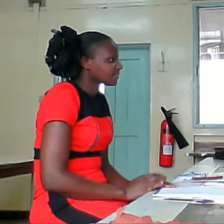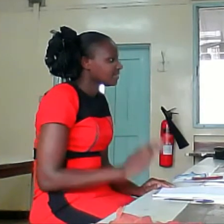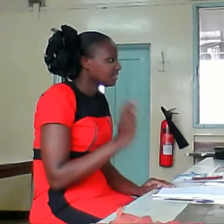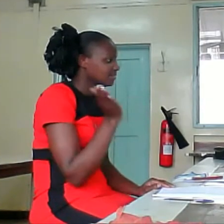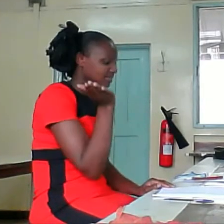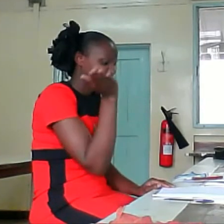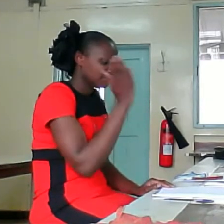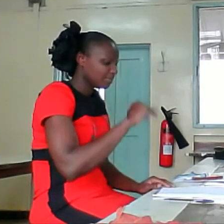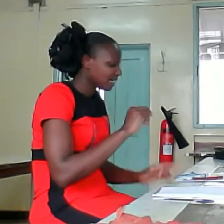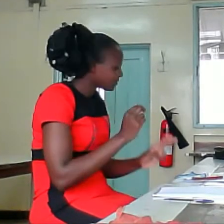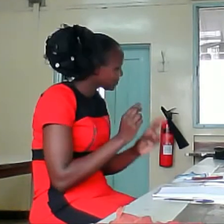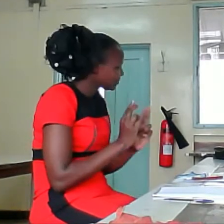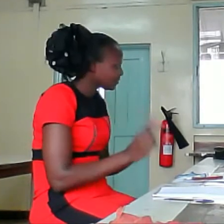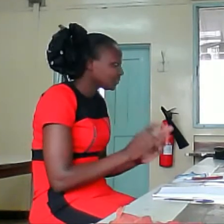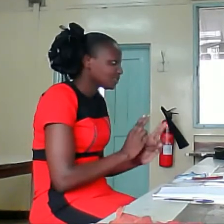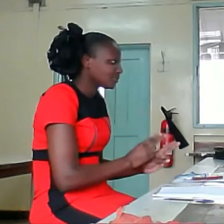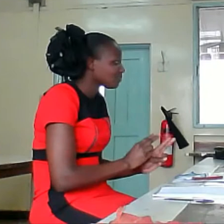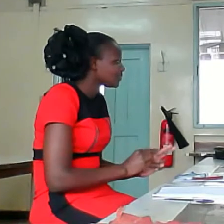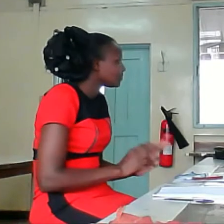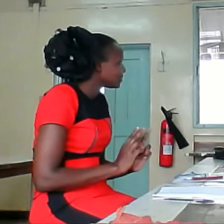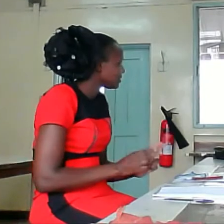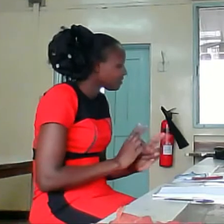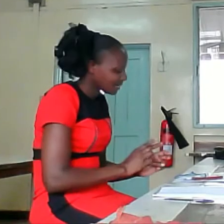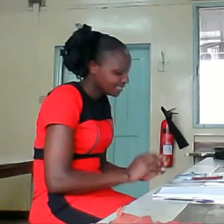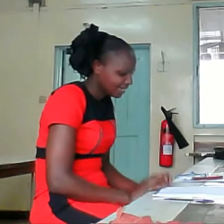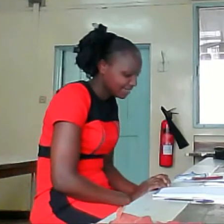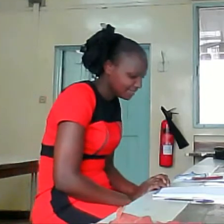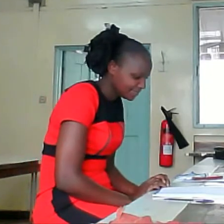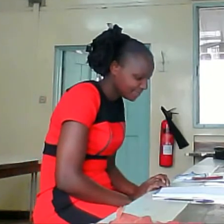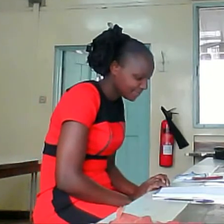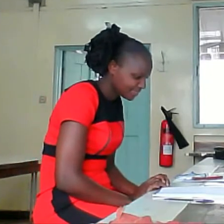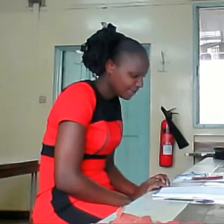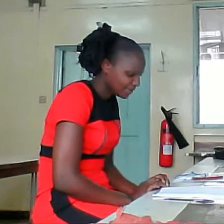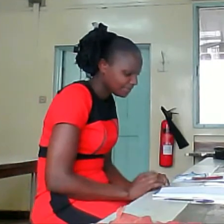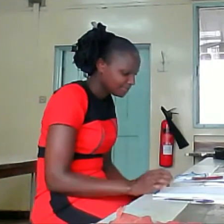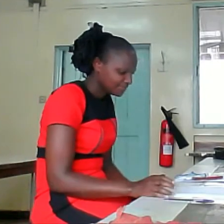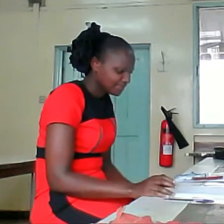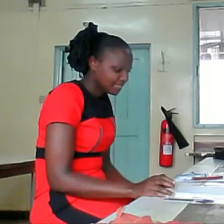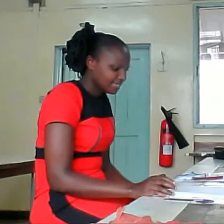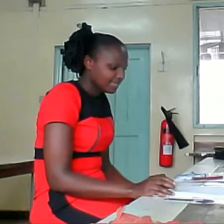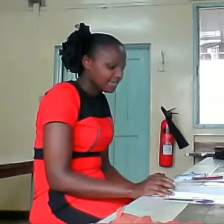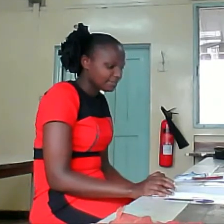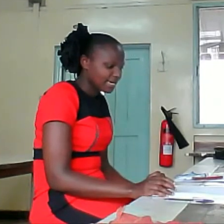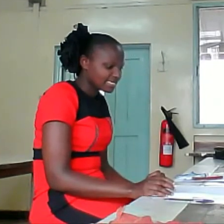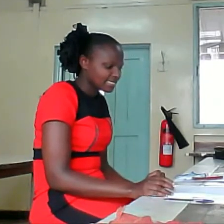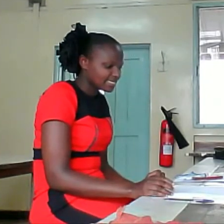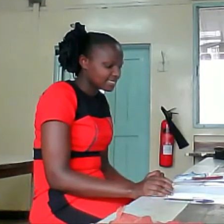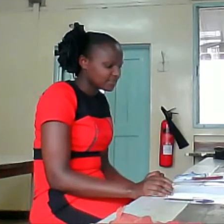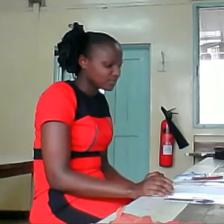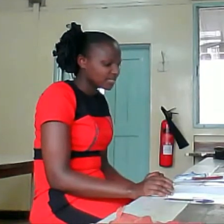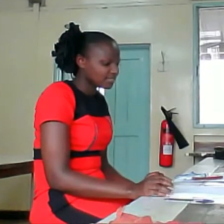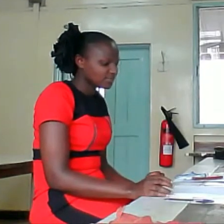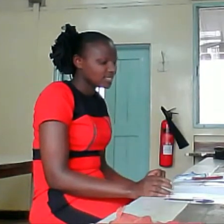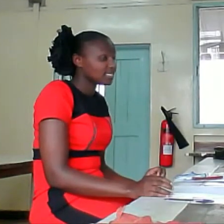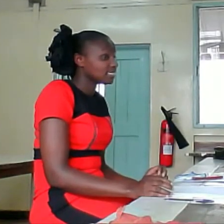Yeah, it's back to normal. Kawaida. Sawa? Then mercy. We started with the